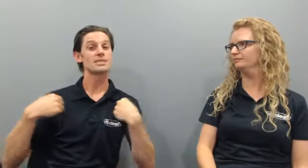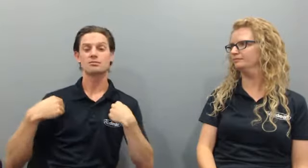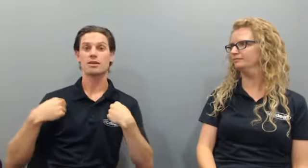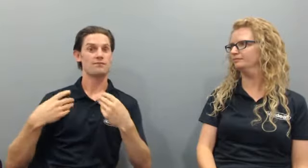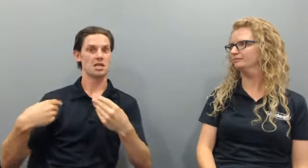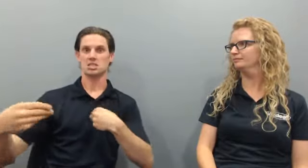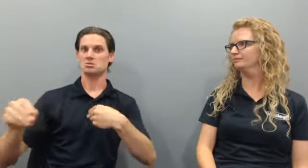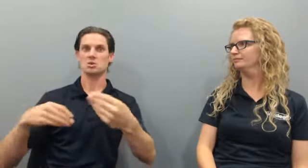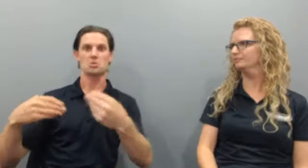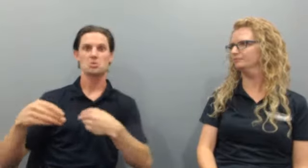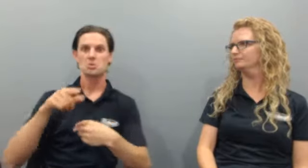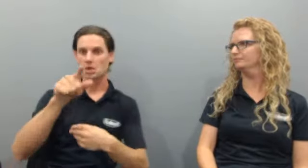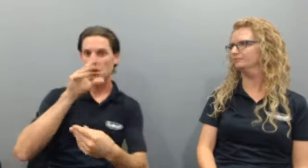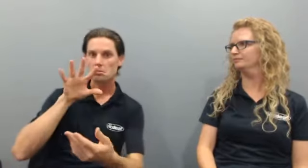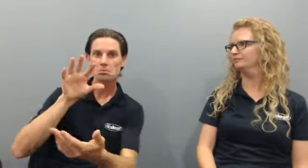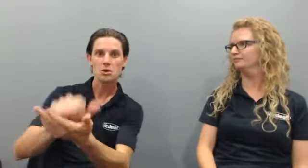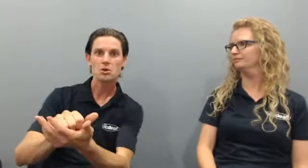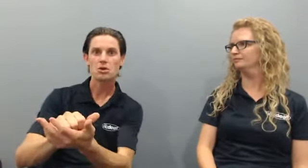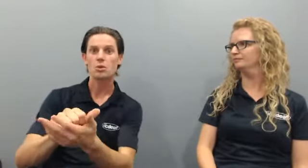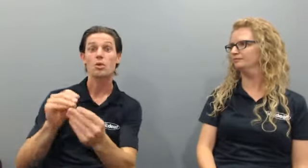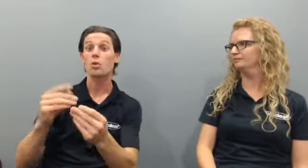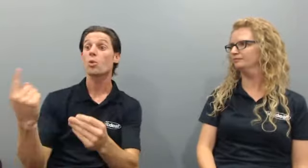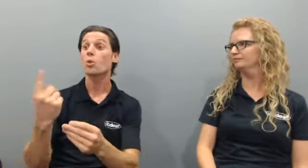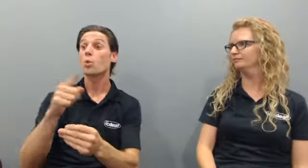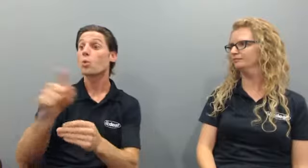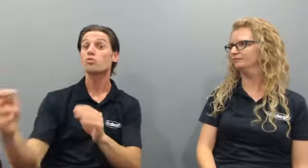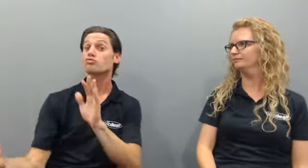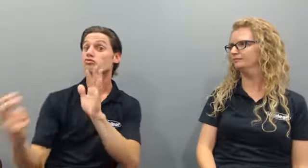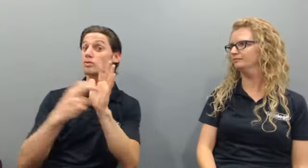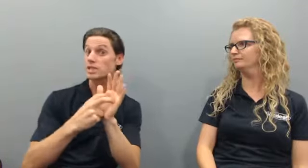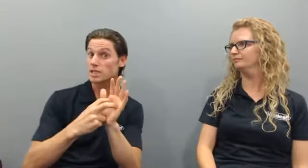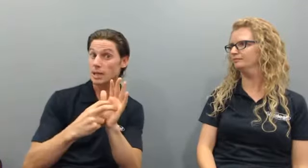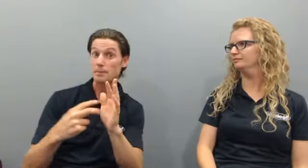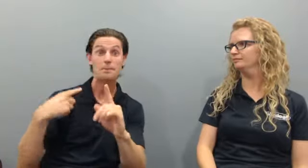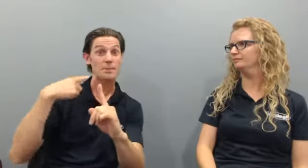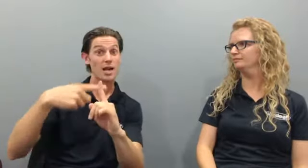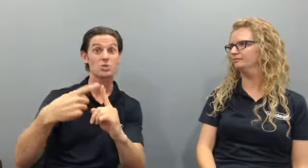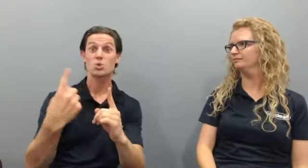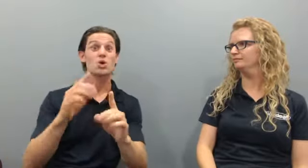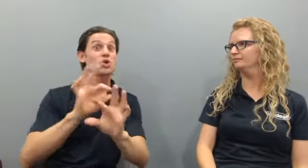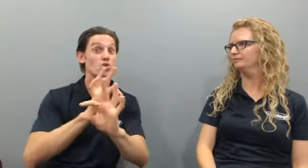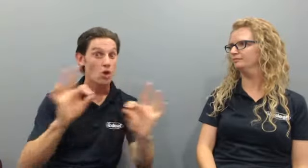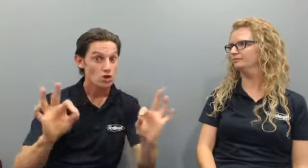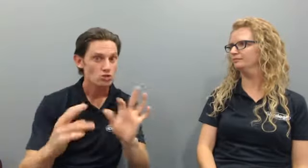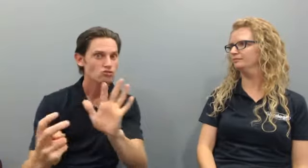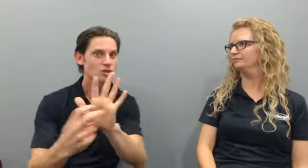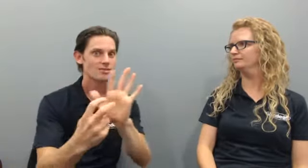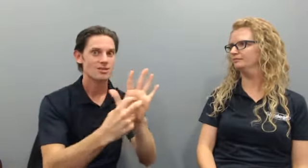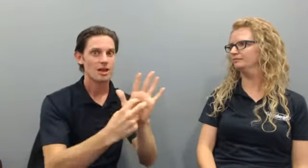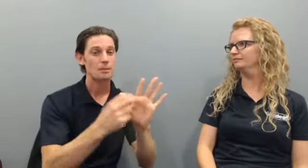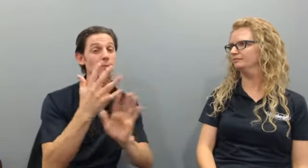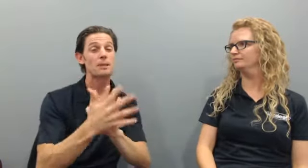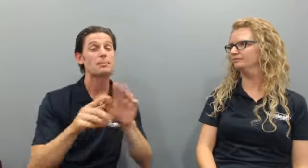plan managed, then it's more flexible. So you can book with whoever is registered, but also who's not registered